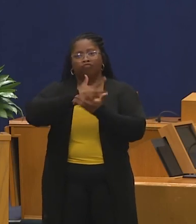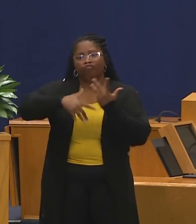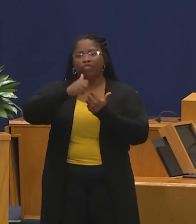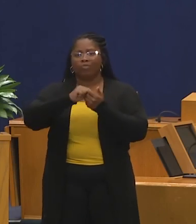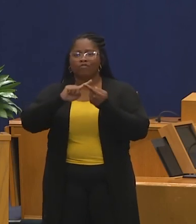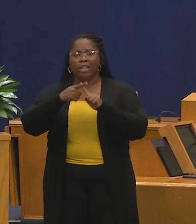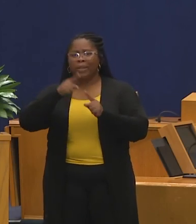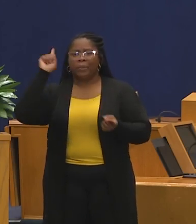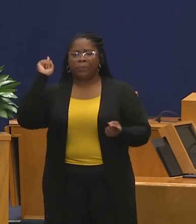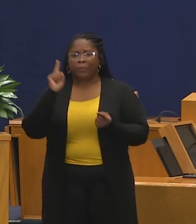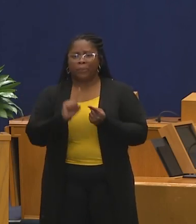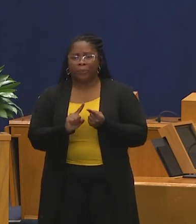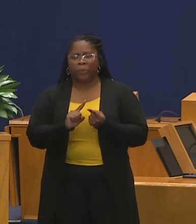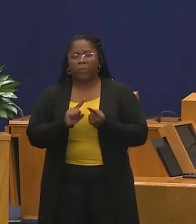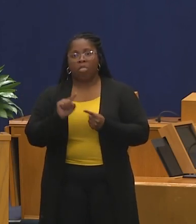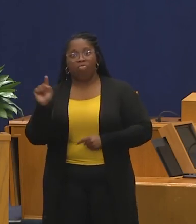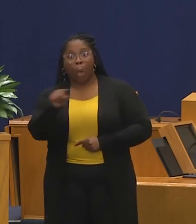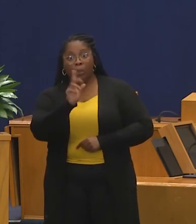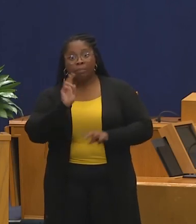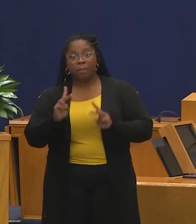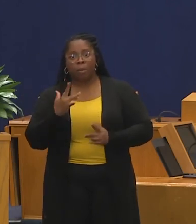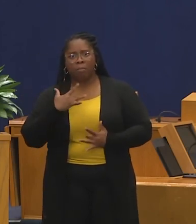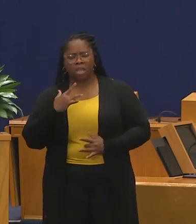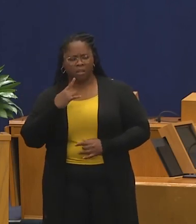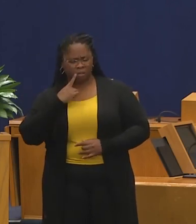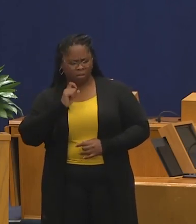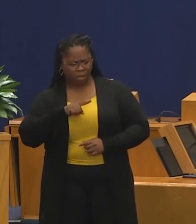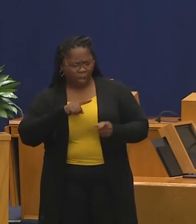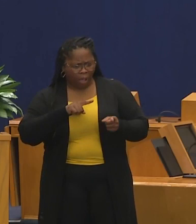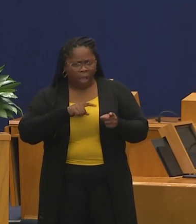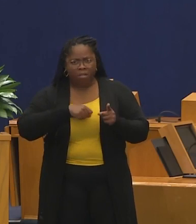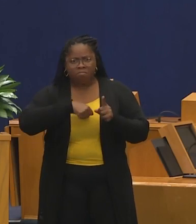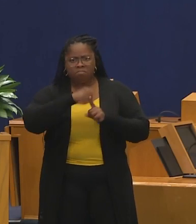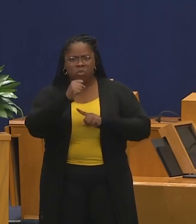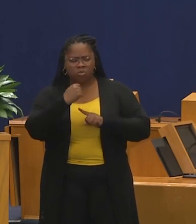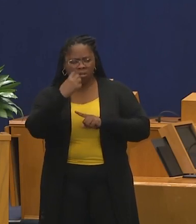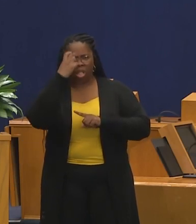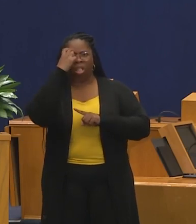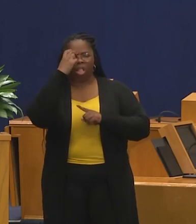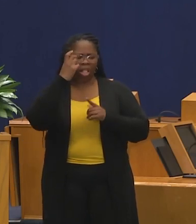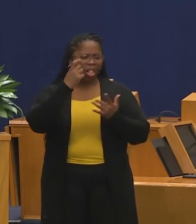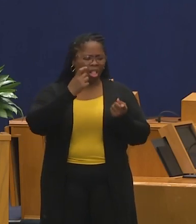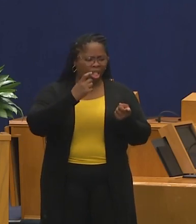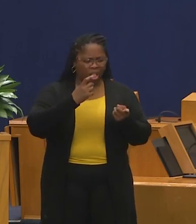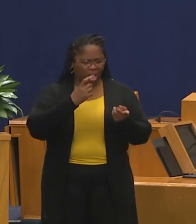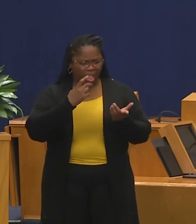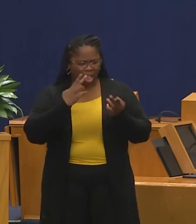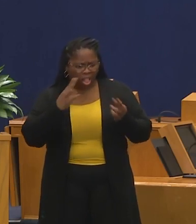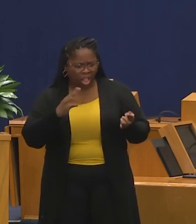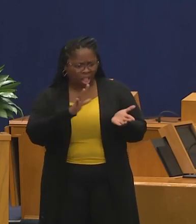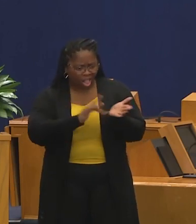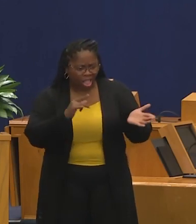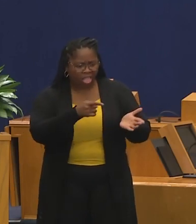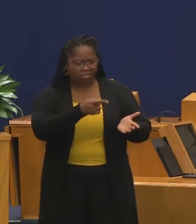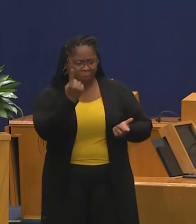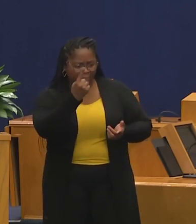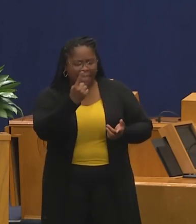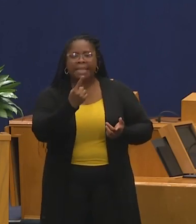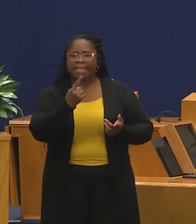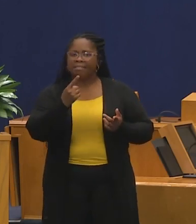These are all the normal people that would be able to observe someone who is in an abusive relationship or being a victim of some form of